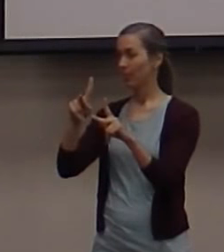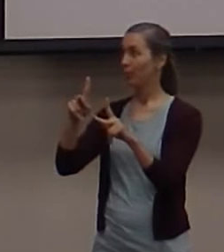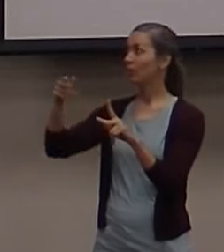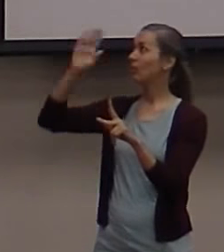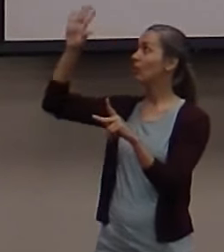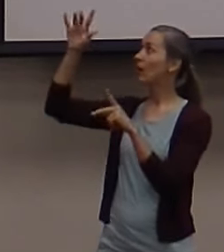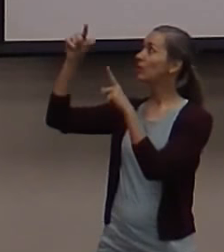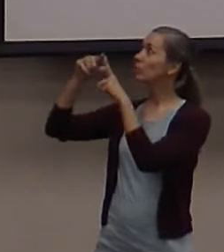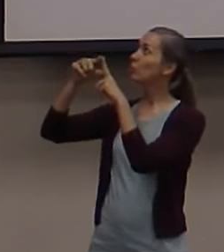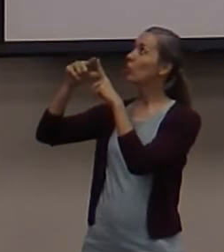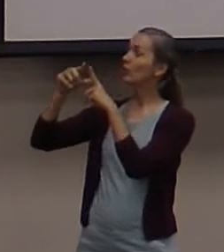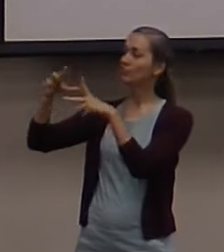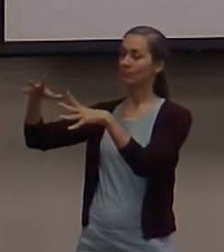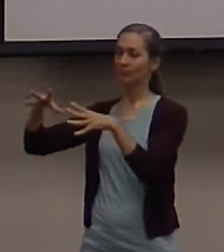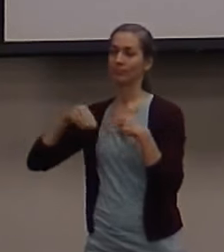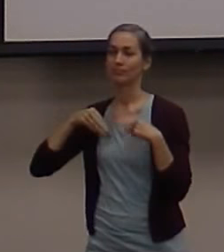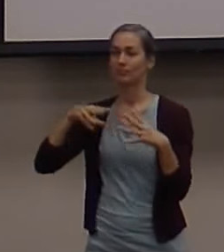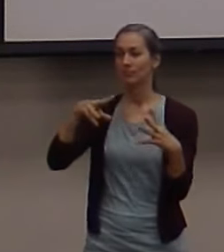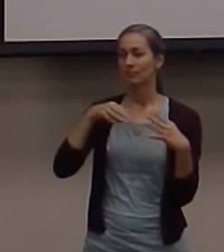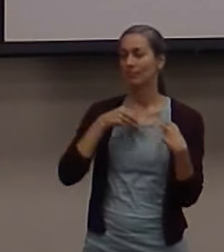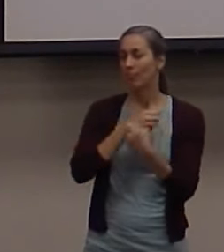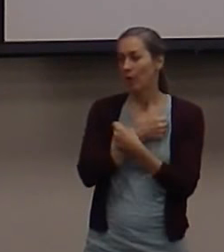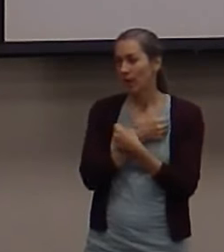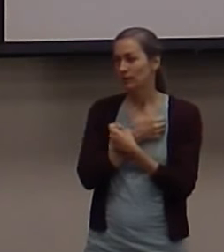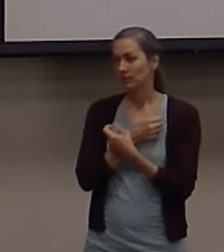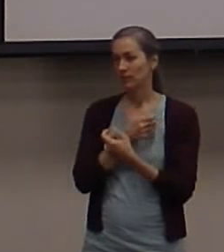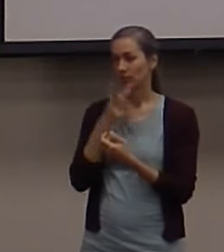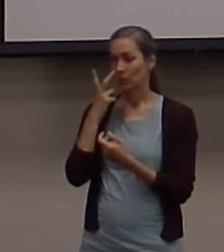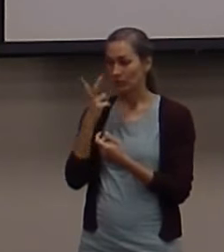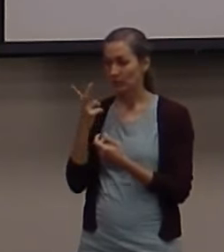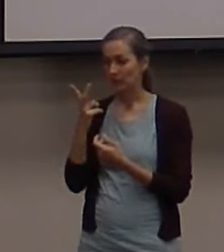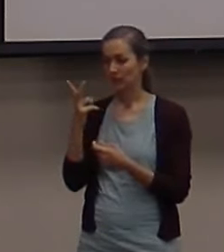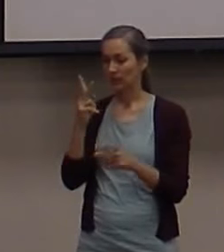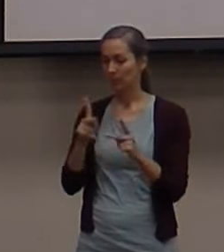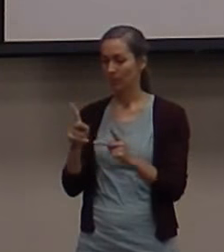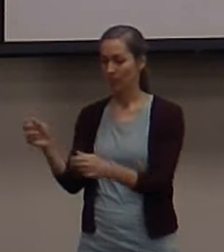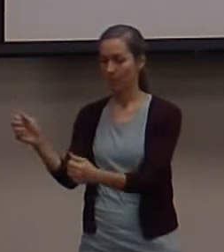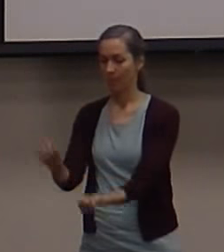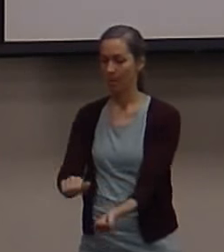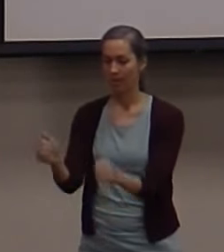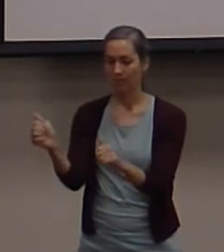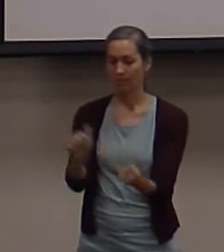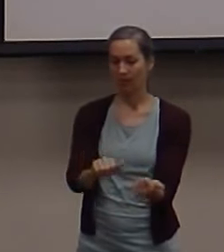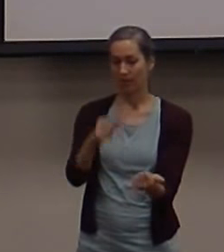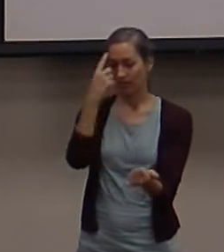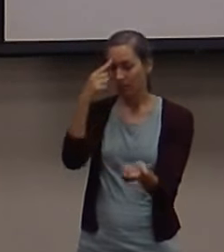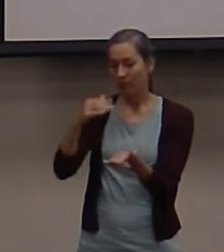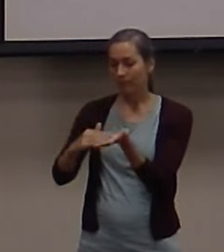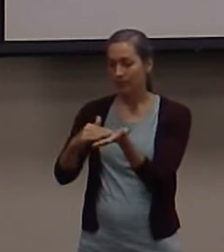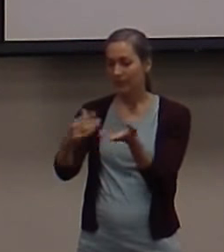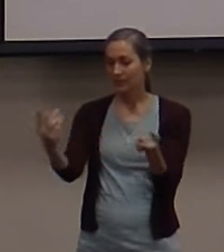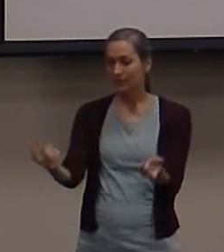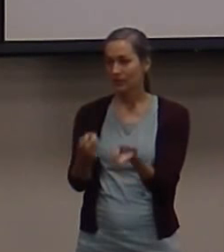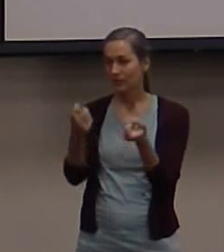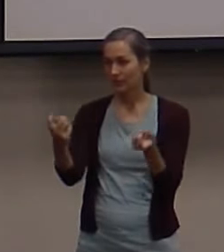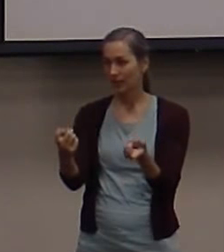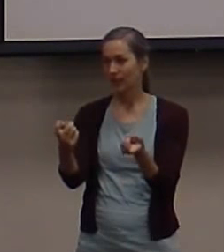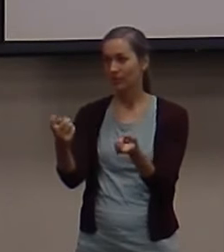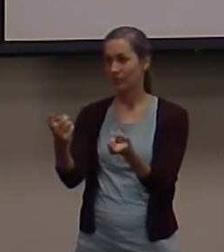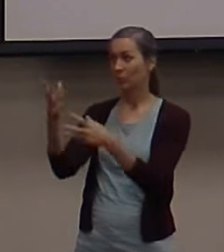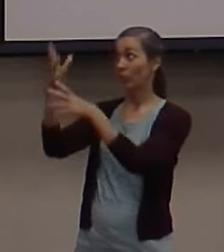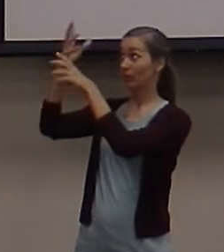People hear the gospel message and people see people baptized for the remission of their sins to receive the gift of the Holy Spirit.